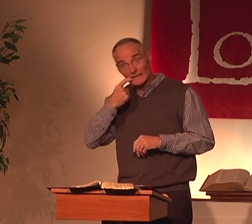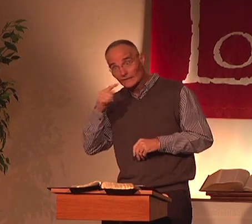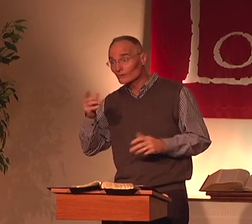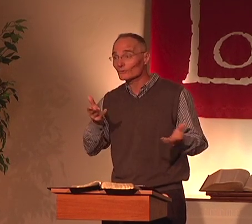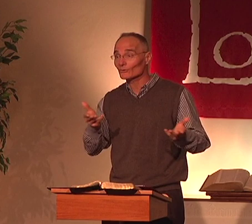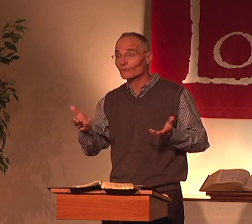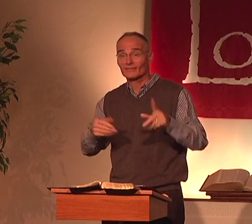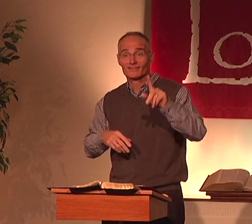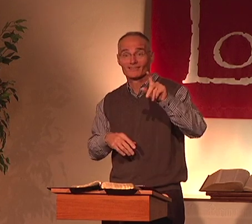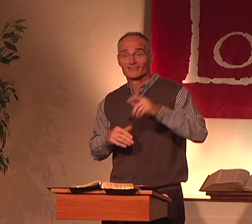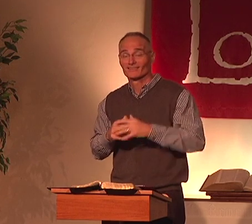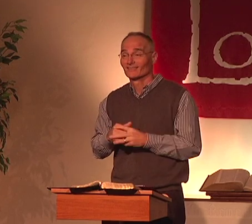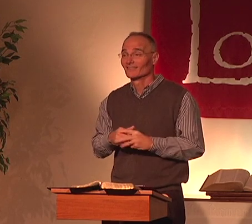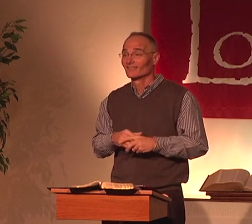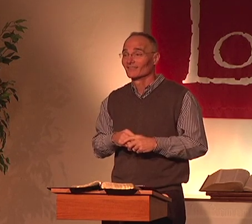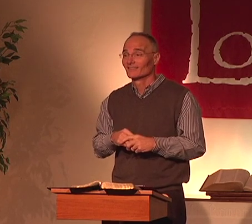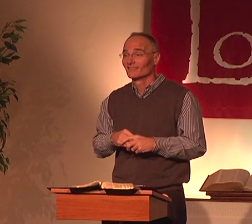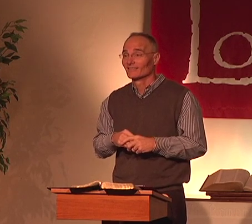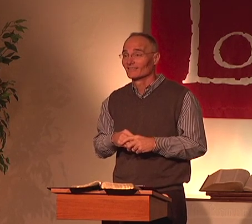Are any Of you Addicted To serving